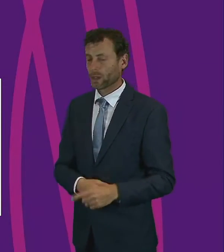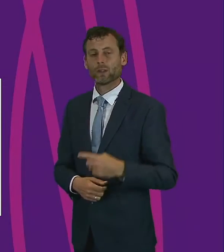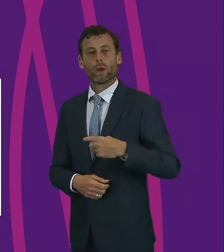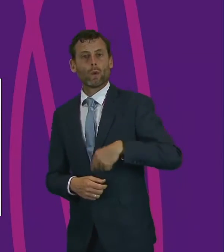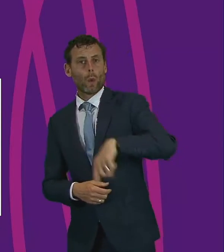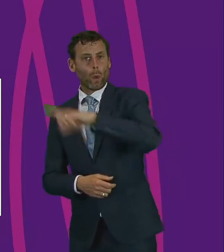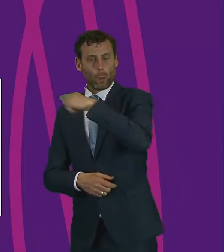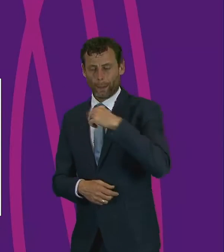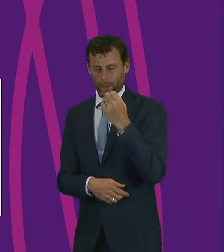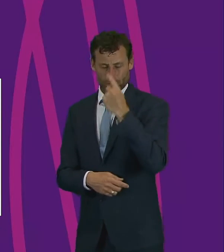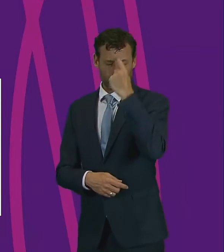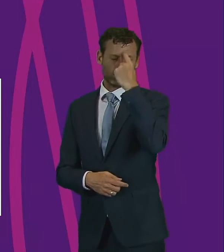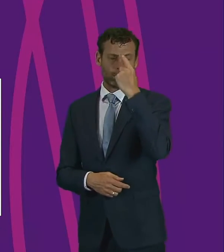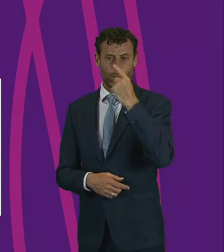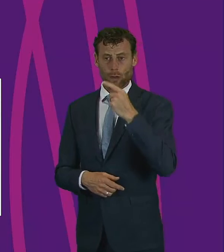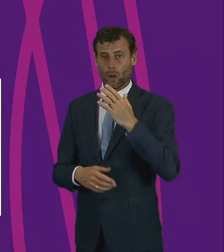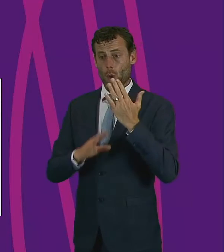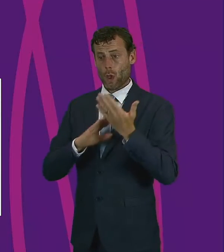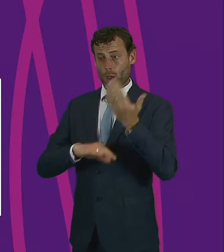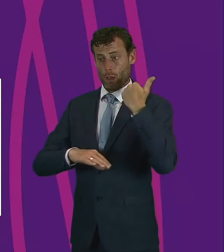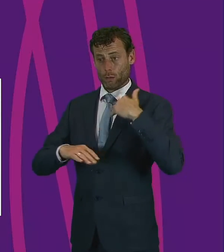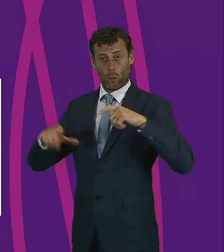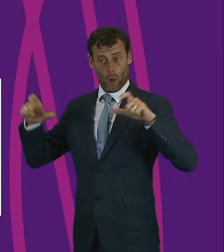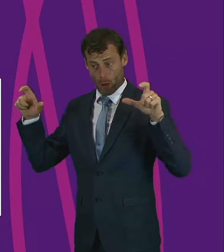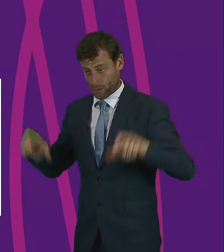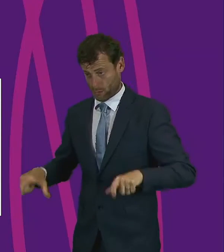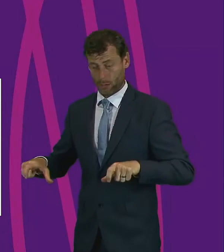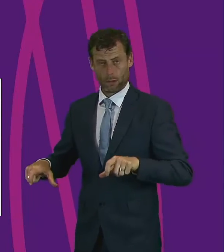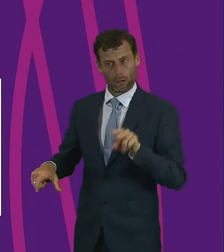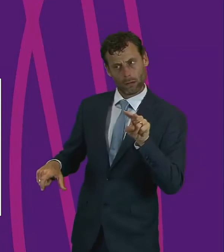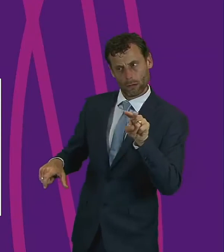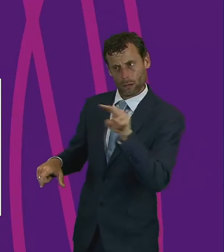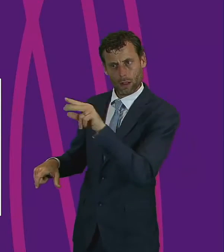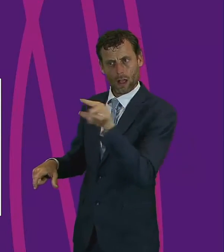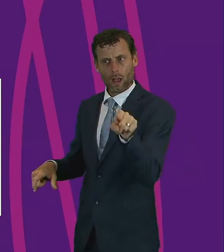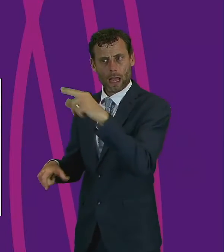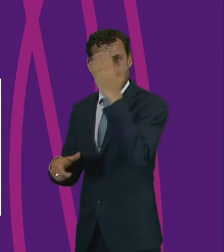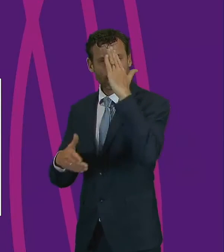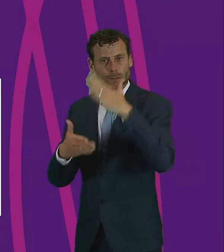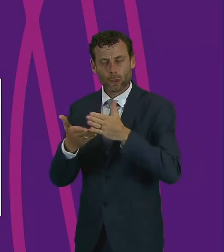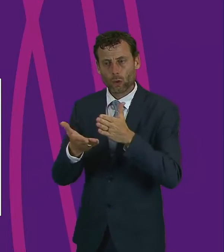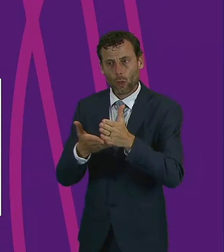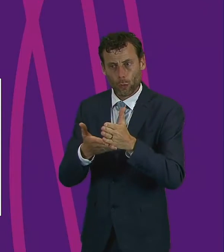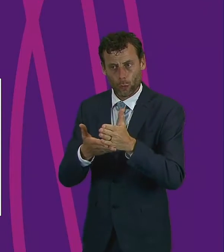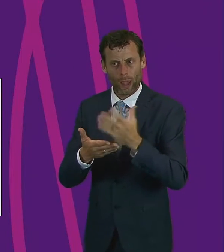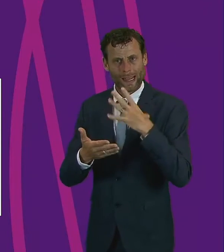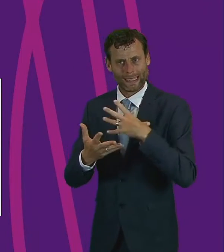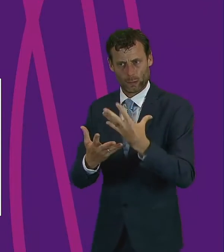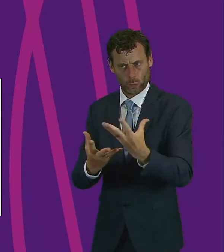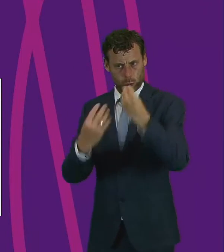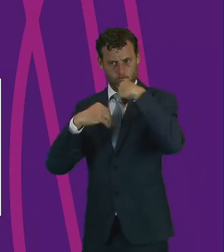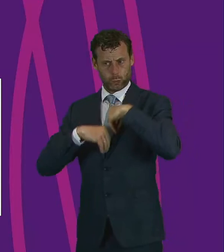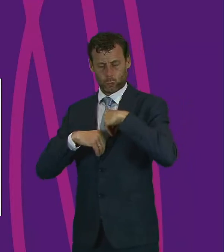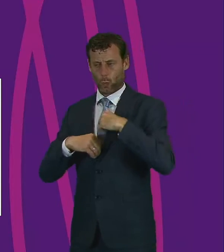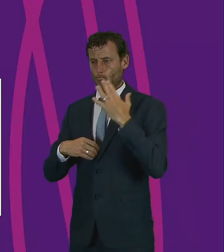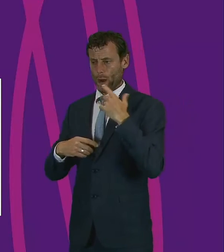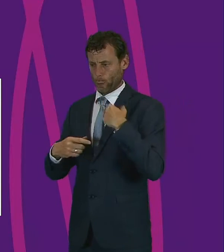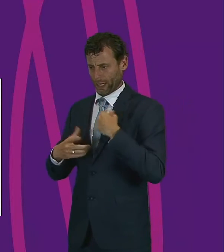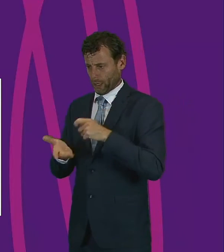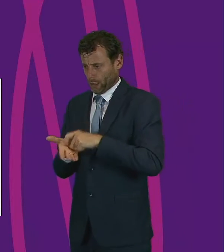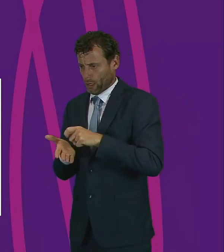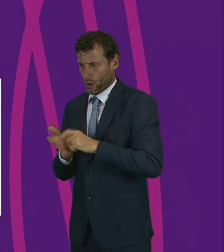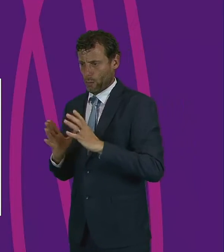this pandemic into our role as lawmakers. This pandemic has made even more stark the inequalities in